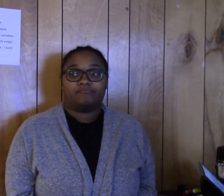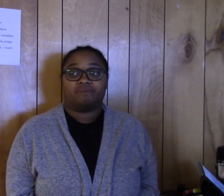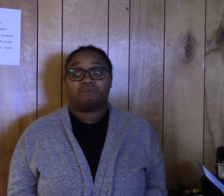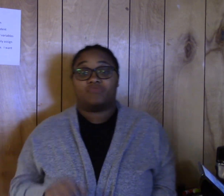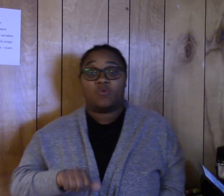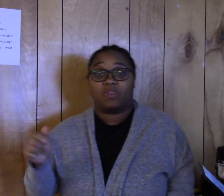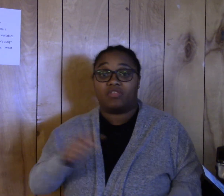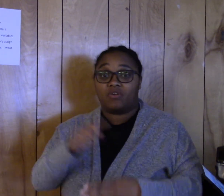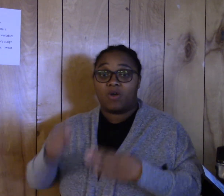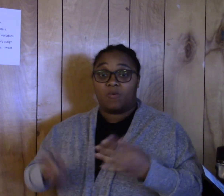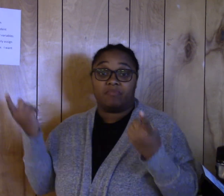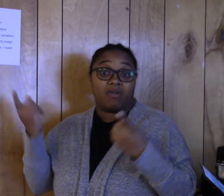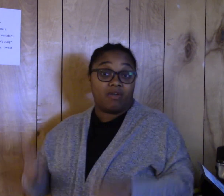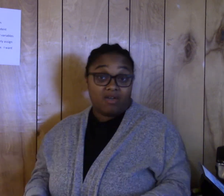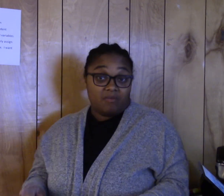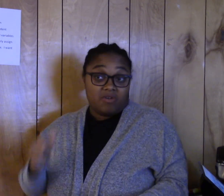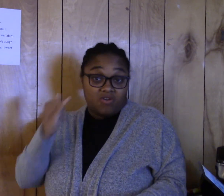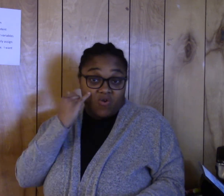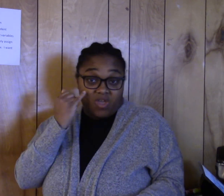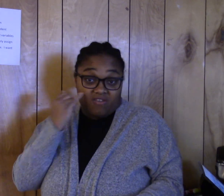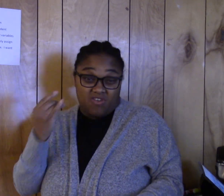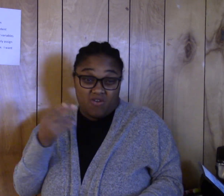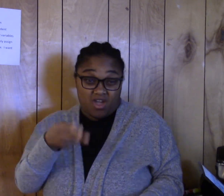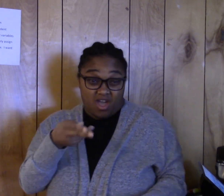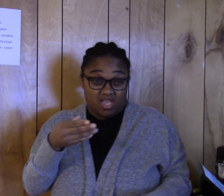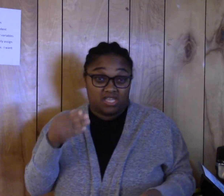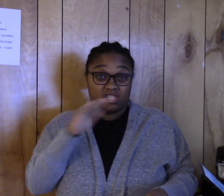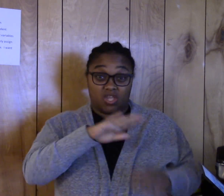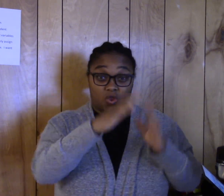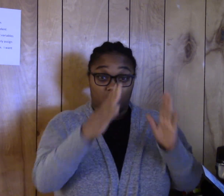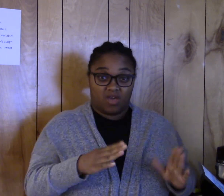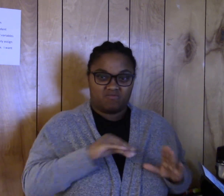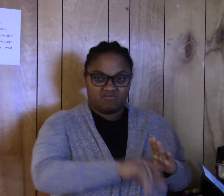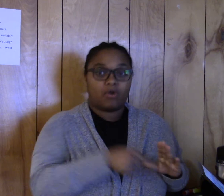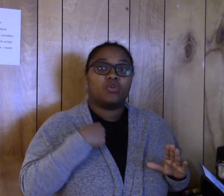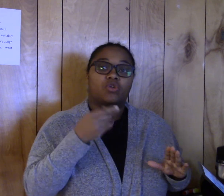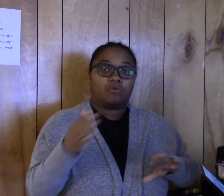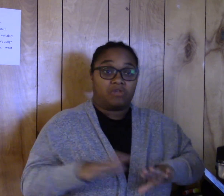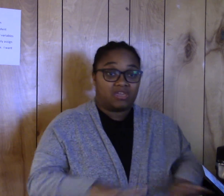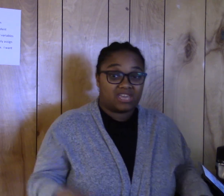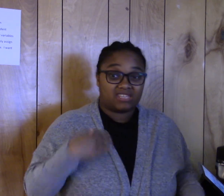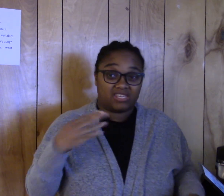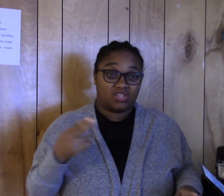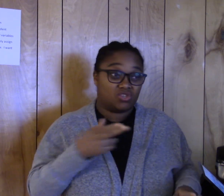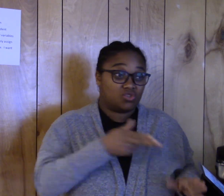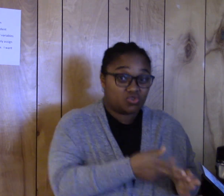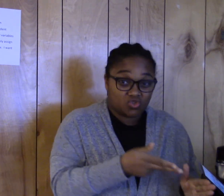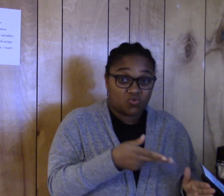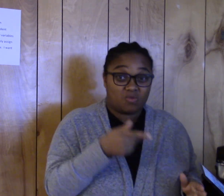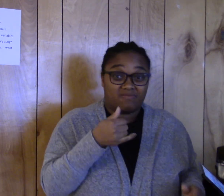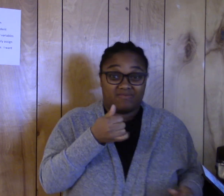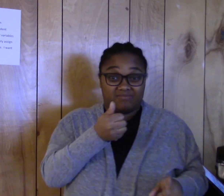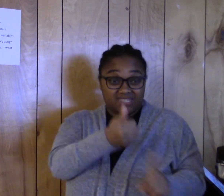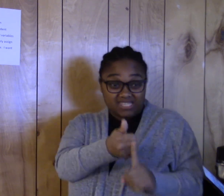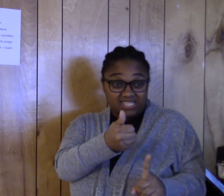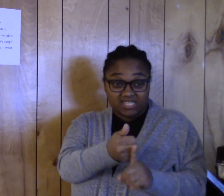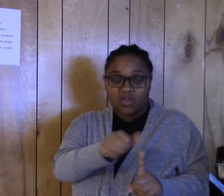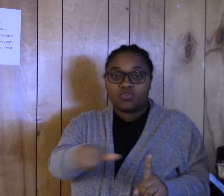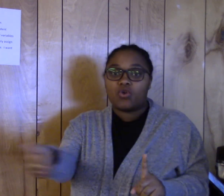are going to shoot themselves or somebody else. That happens often enough, and you know, it shouldn't be a big surprise anymore. And it's not something that I